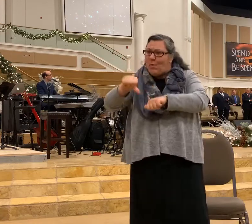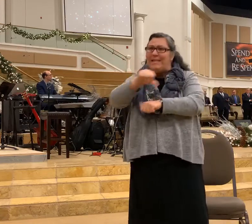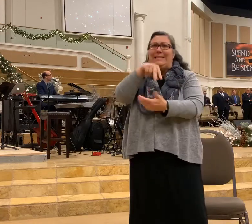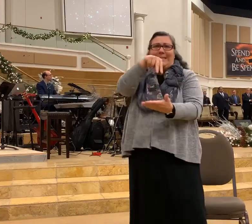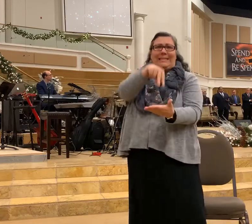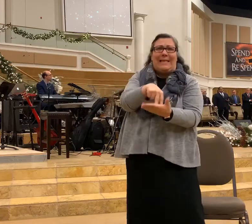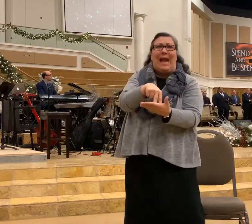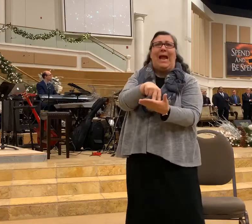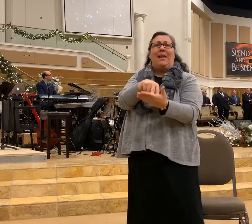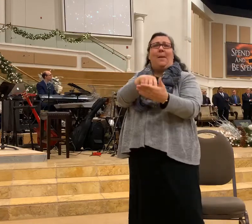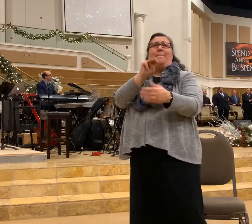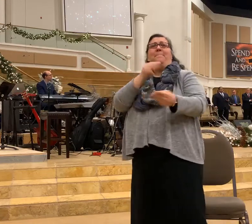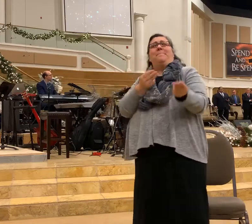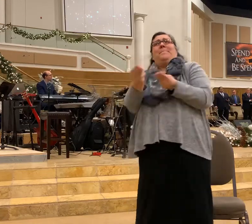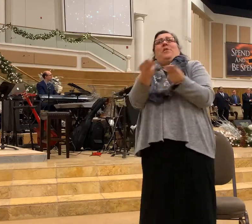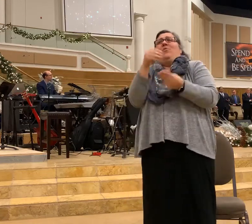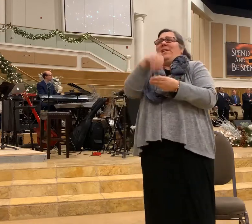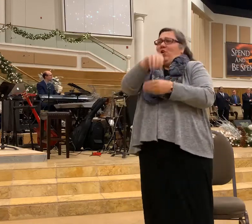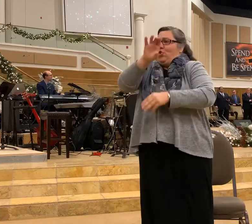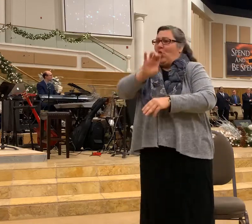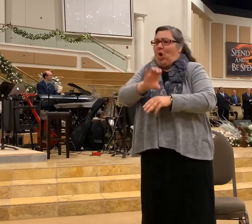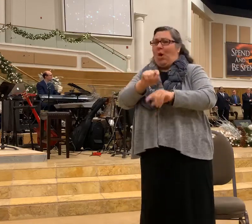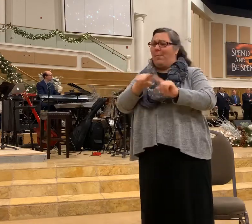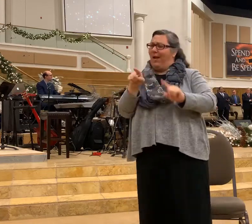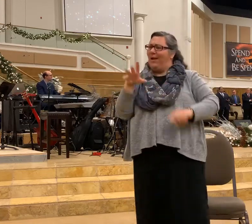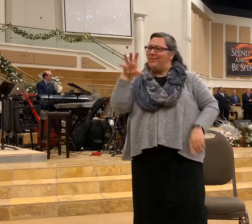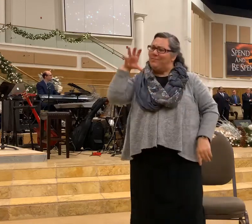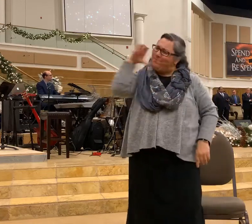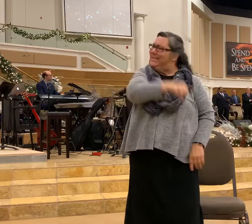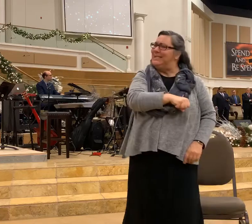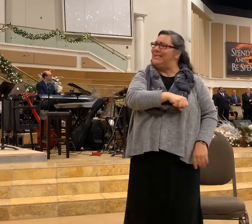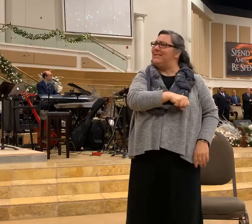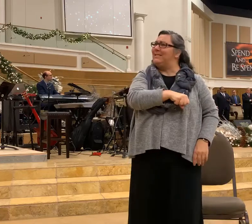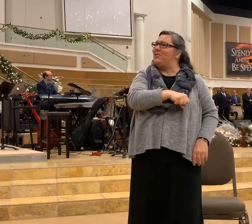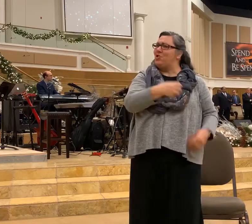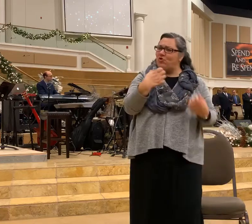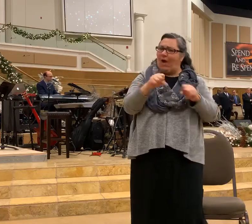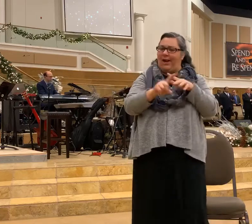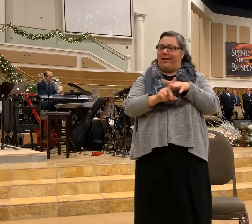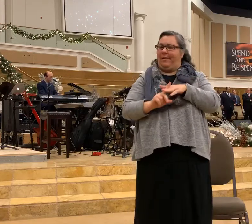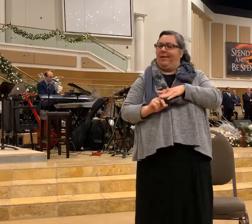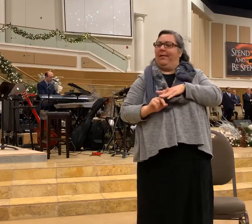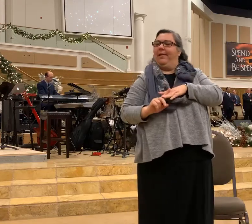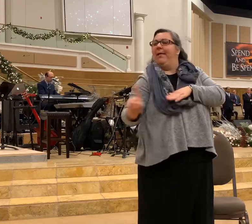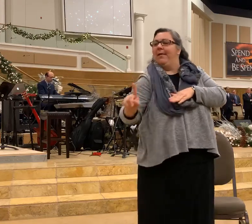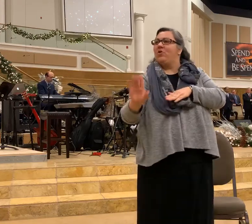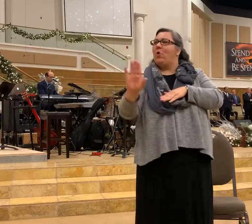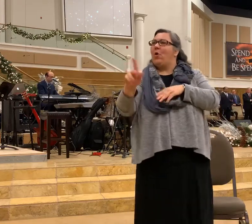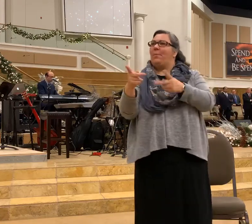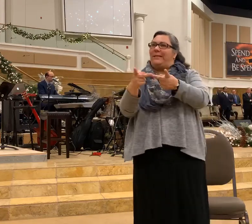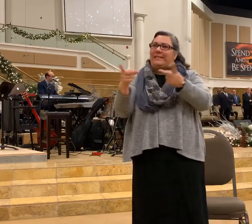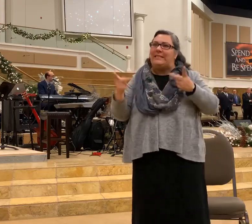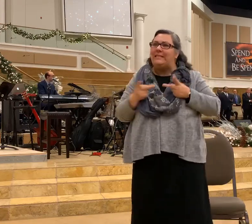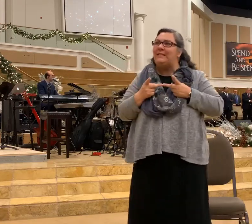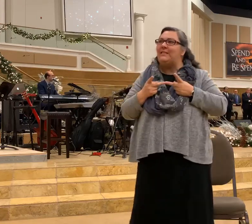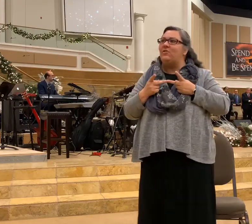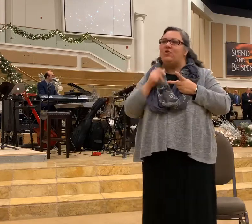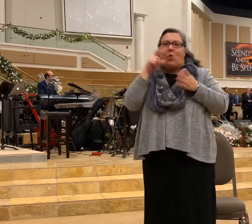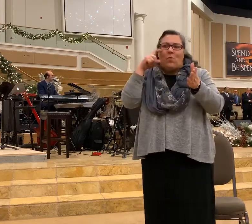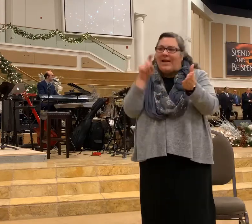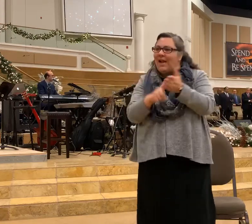the congregation and minister. But you've missed it. And you've tried to get out of your position instead of recognizing the anointing you